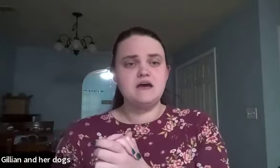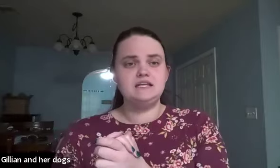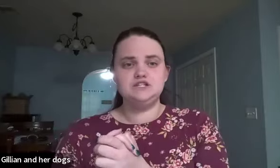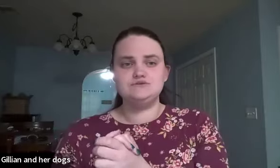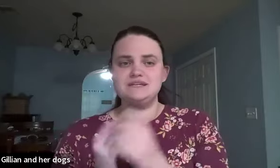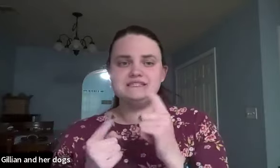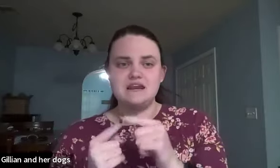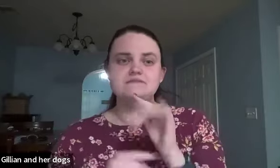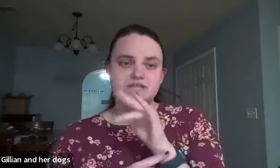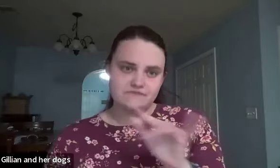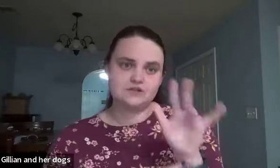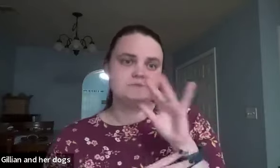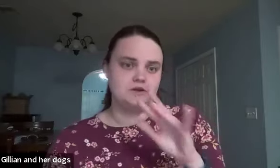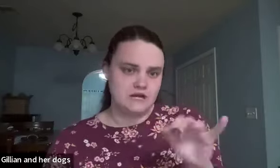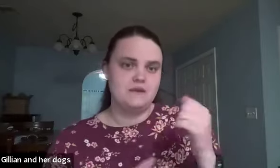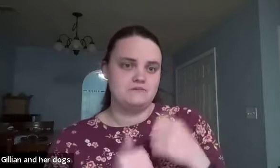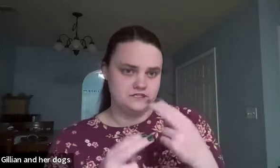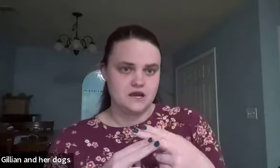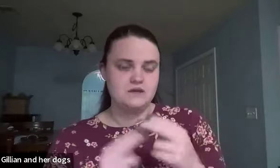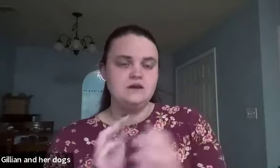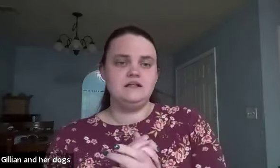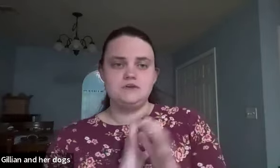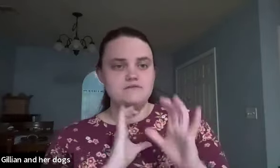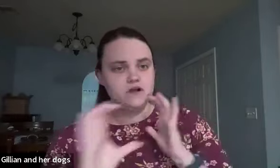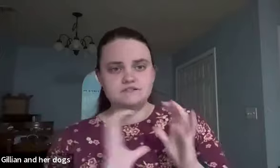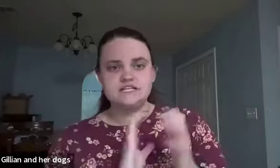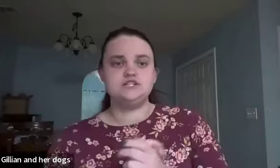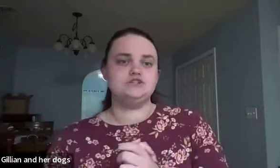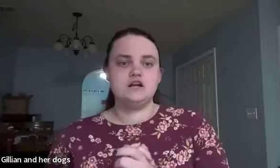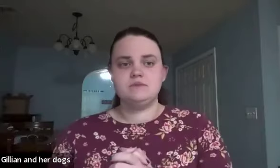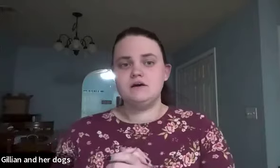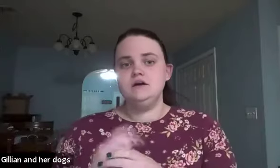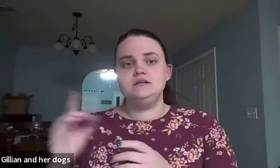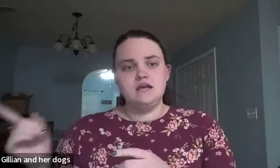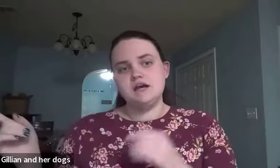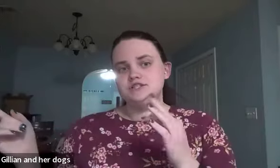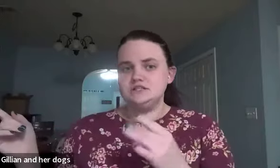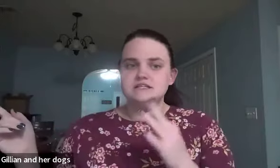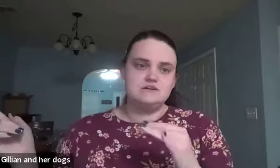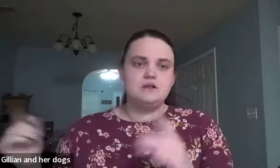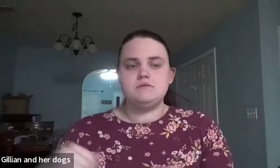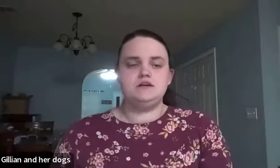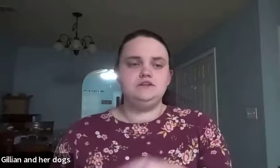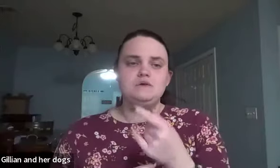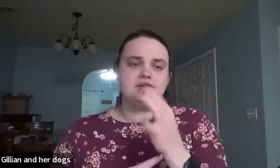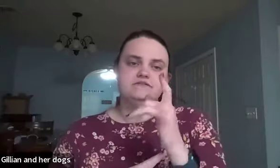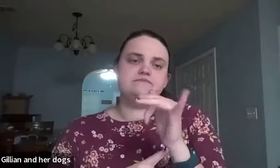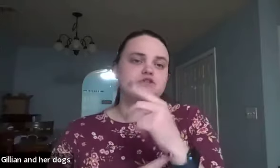that is used instead of having to finger spell your name every time. Like if you're having a conversation, you're talking about, yeah, Jillian's on blah, blah, blah. You don't want to have to finger